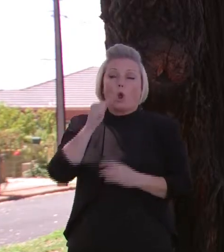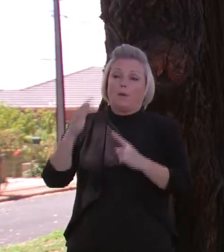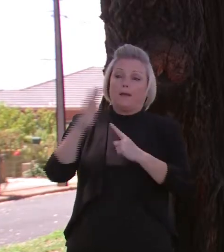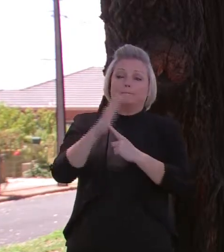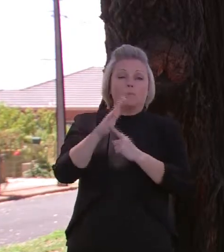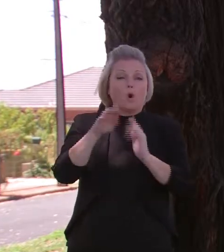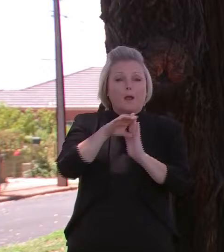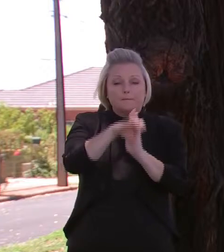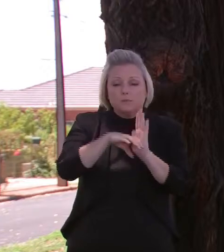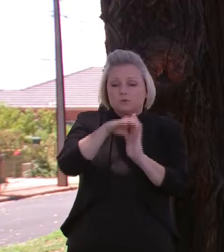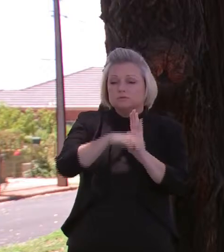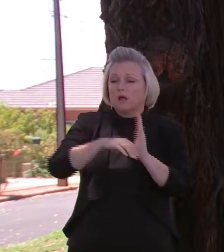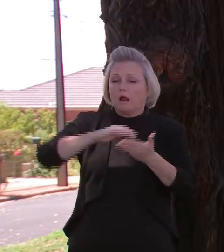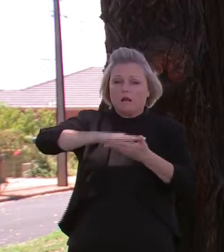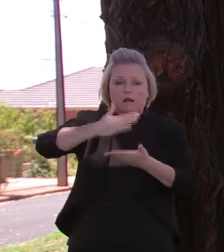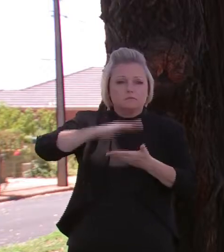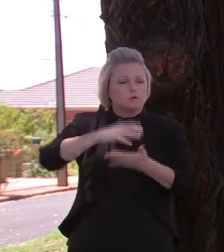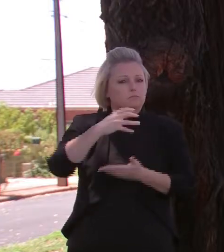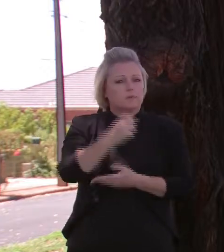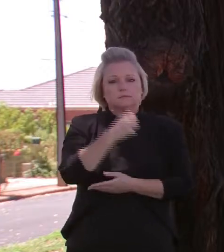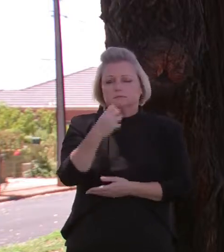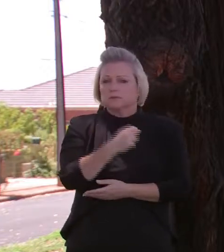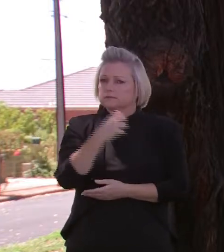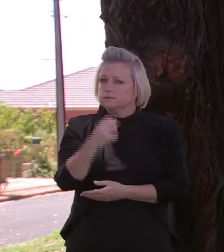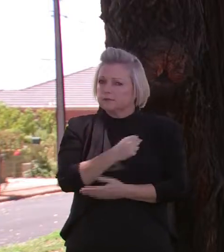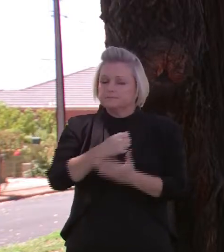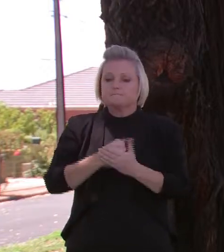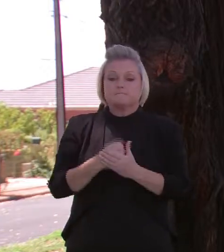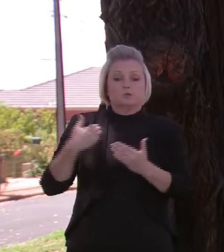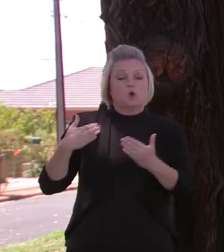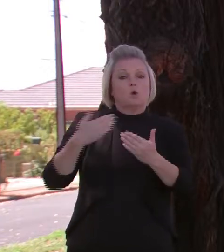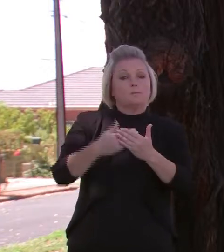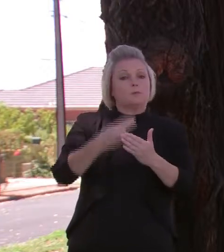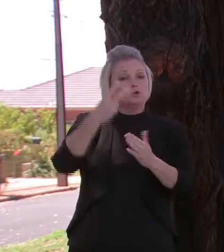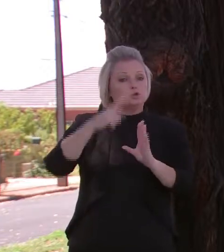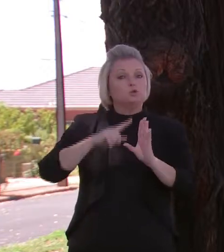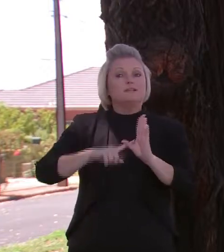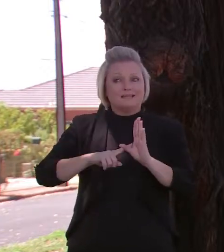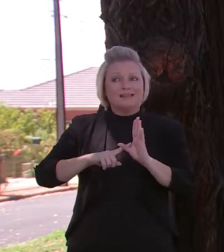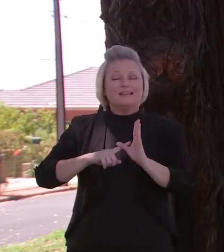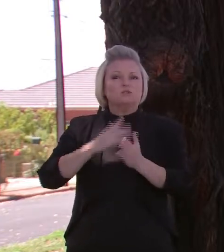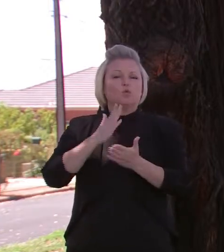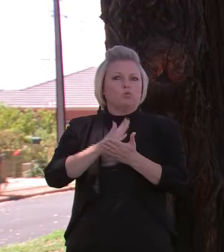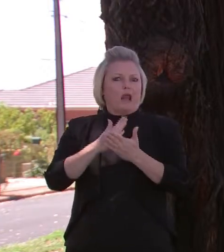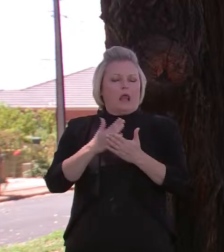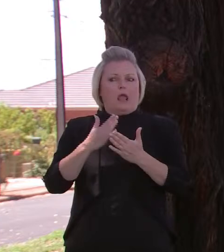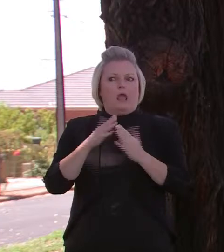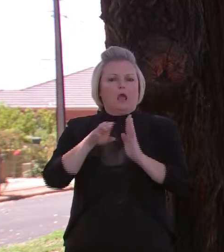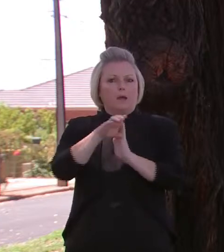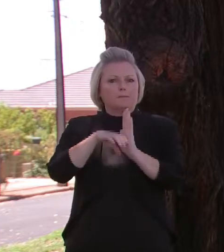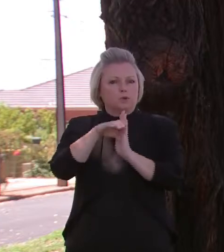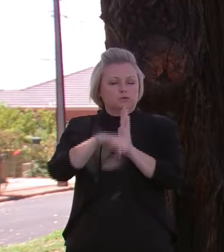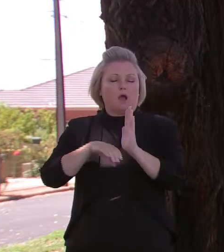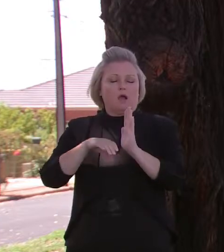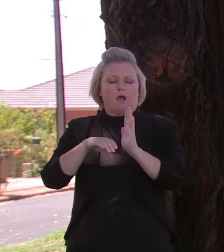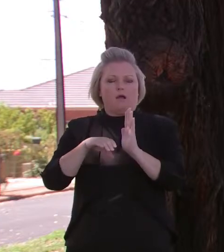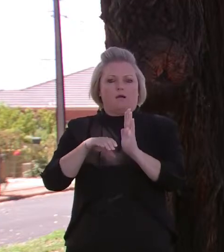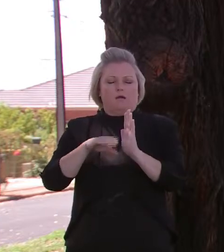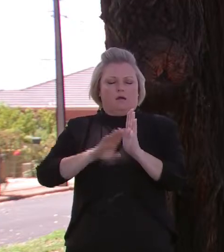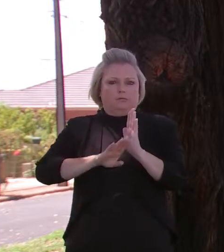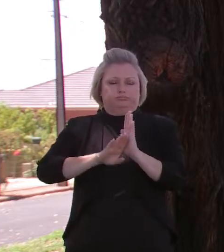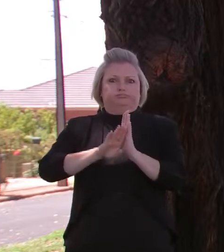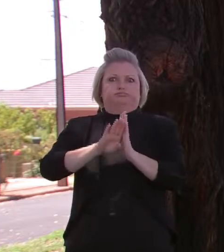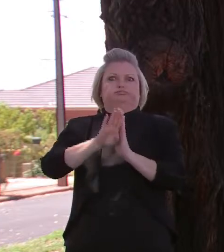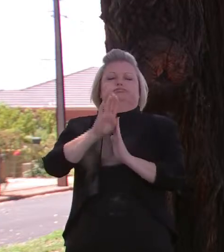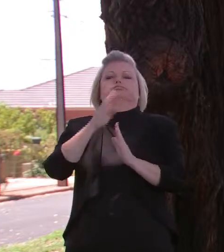century, and especially over the last 2 years, the way in which we use devices has really ramped up exponentially. Our